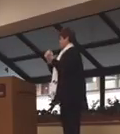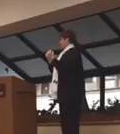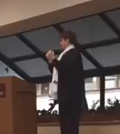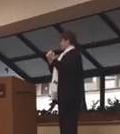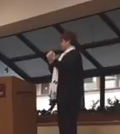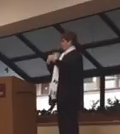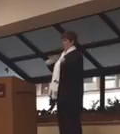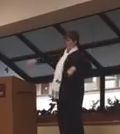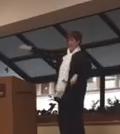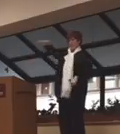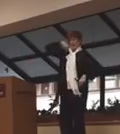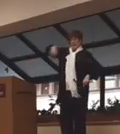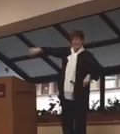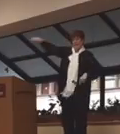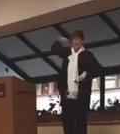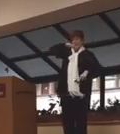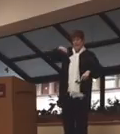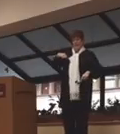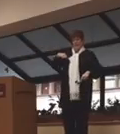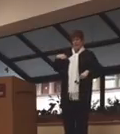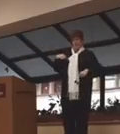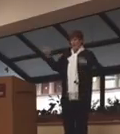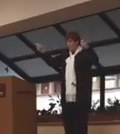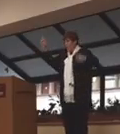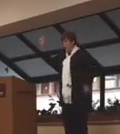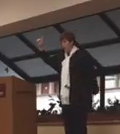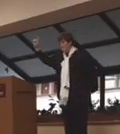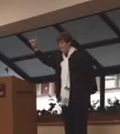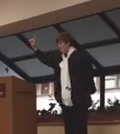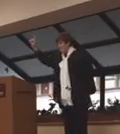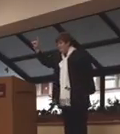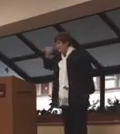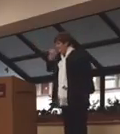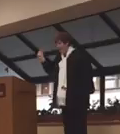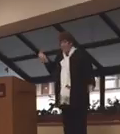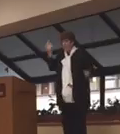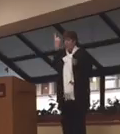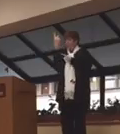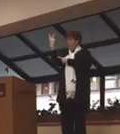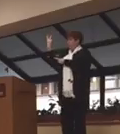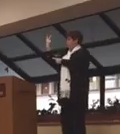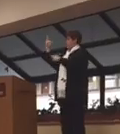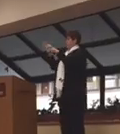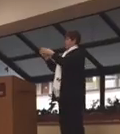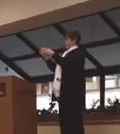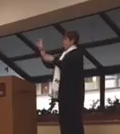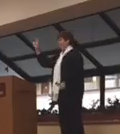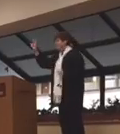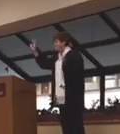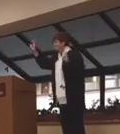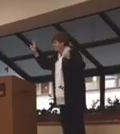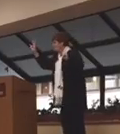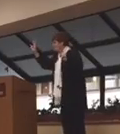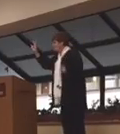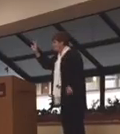you control this organization. We control this organization. And we control RID. It is not